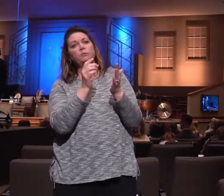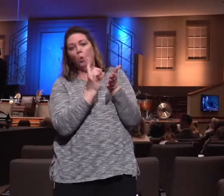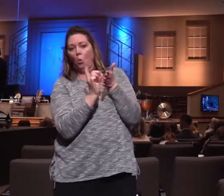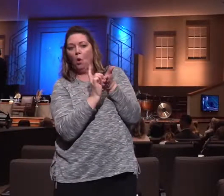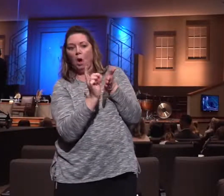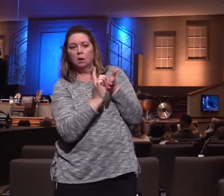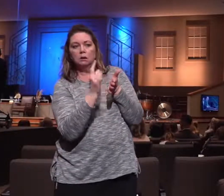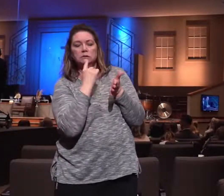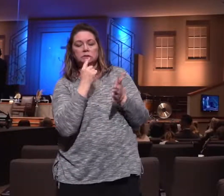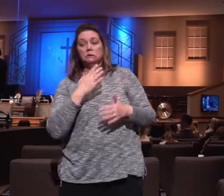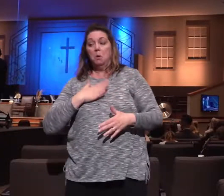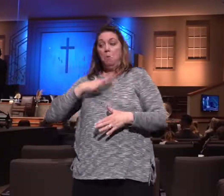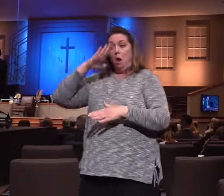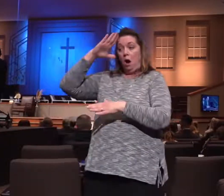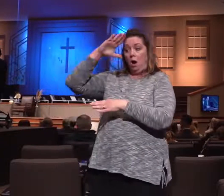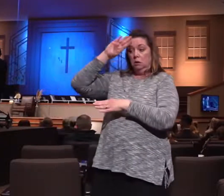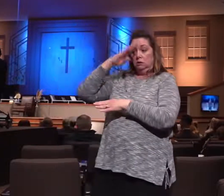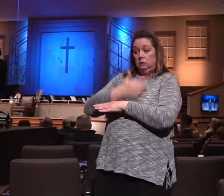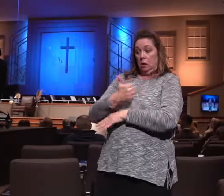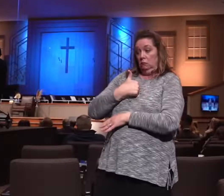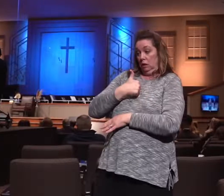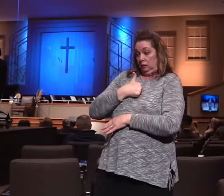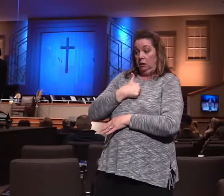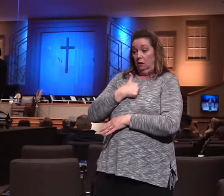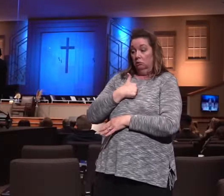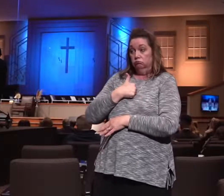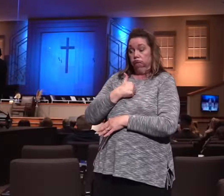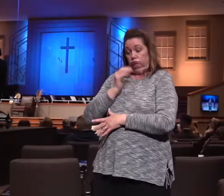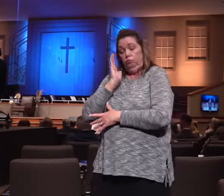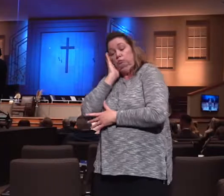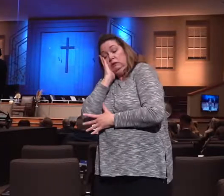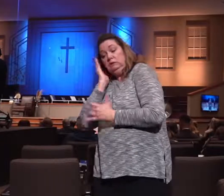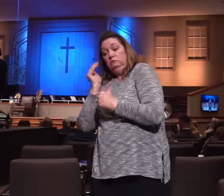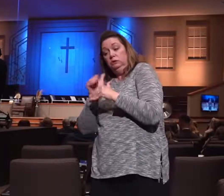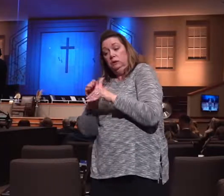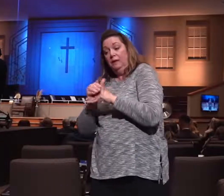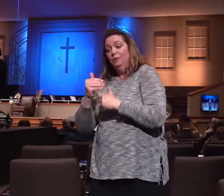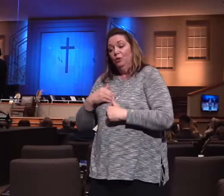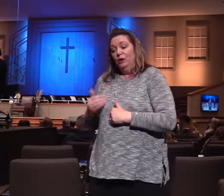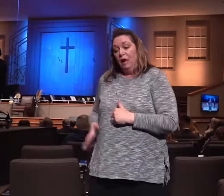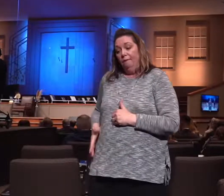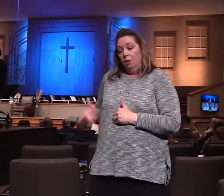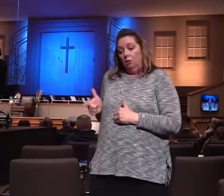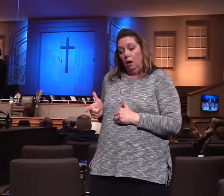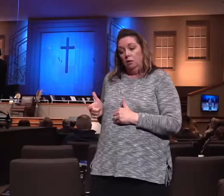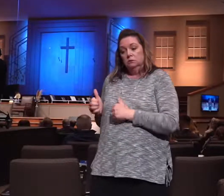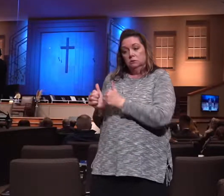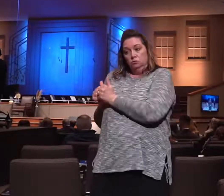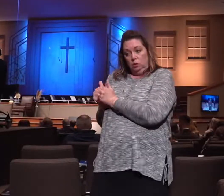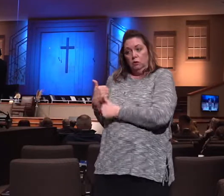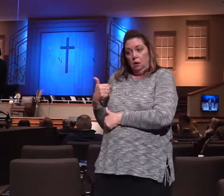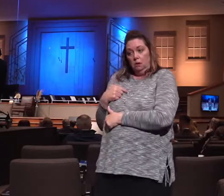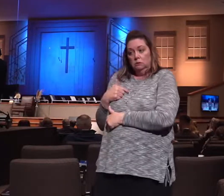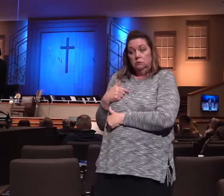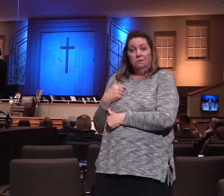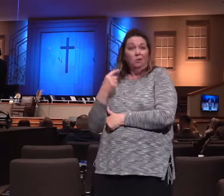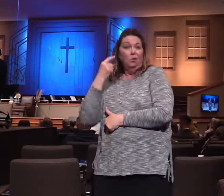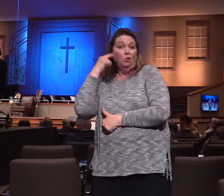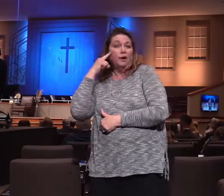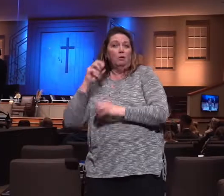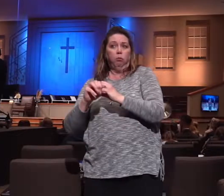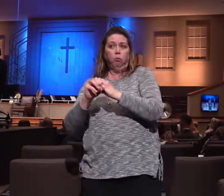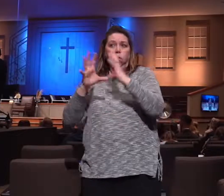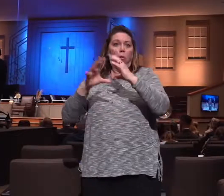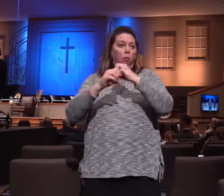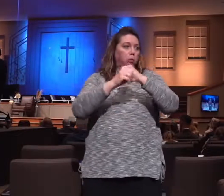says, my son and I, we're going to bed tonight with our gun loaded. And he says, we hear the bombs in the distance dropping. He